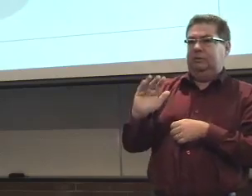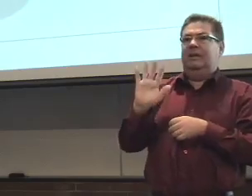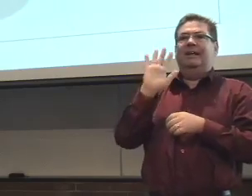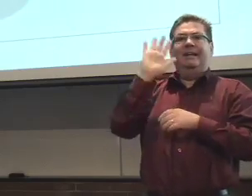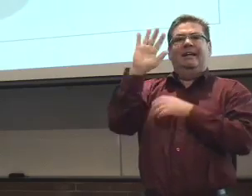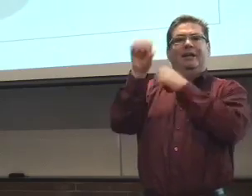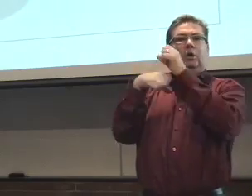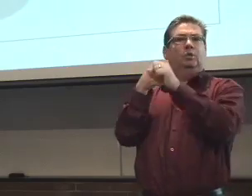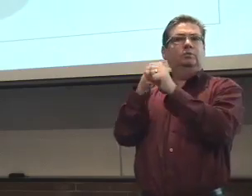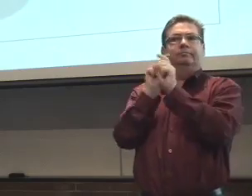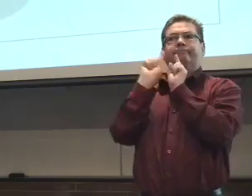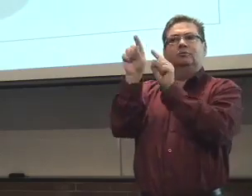the full year.